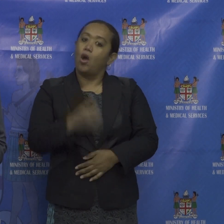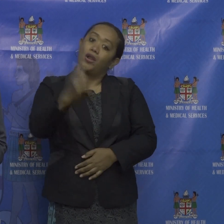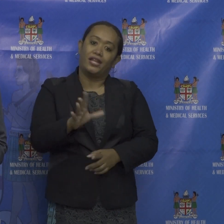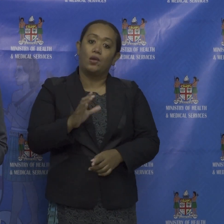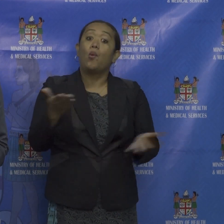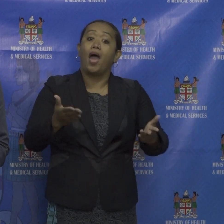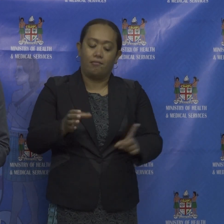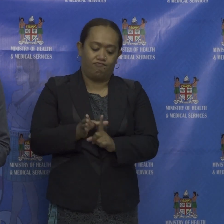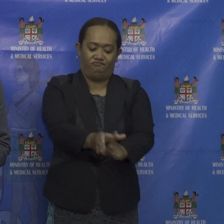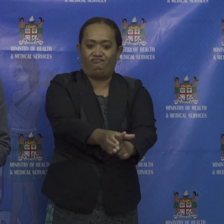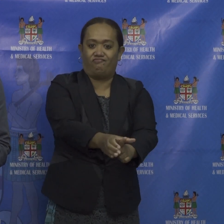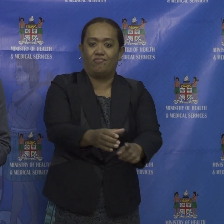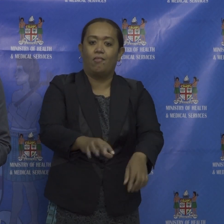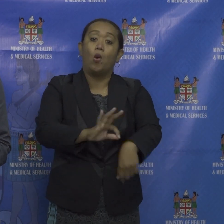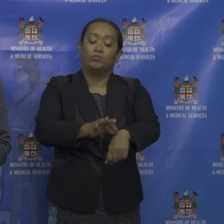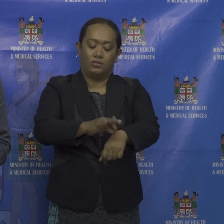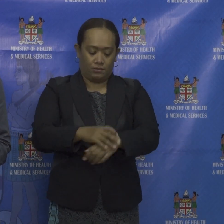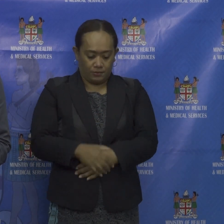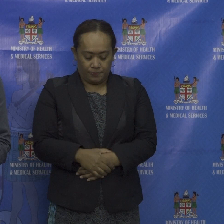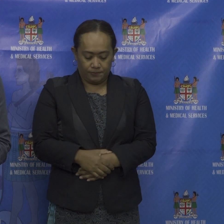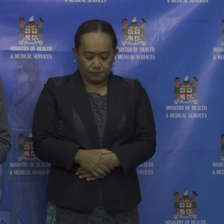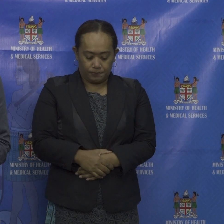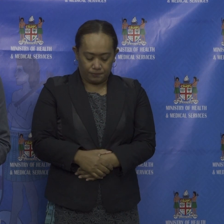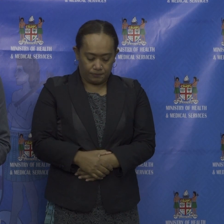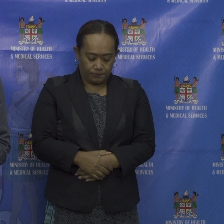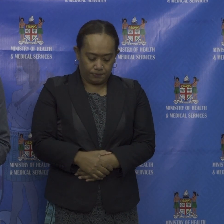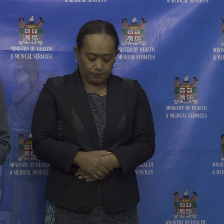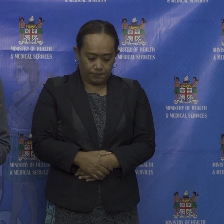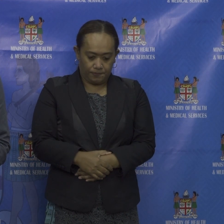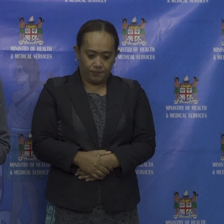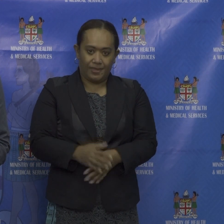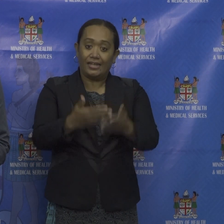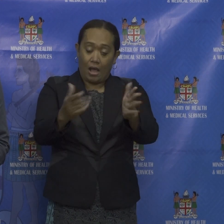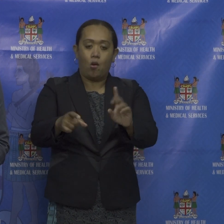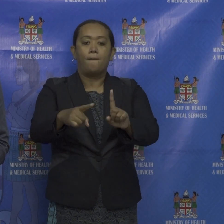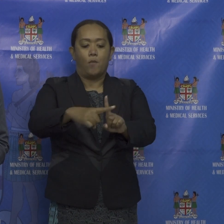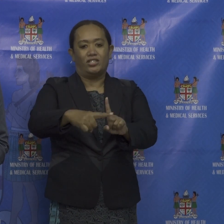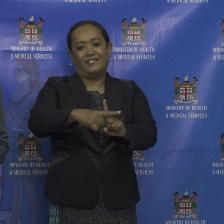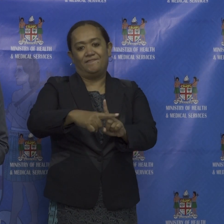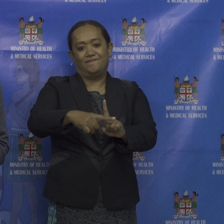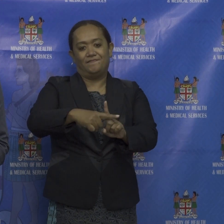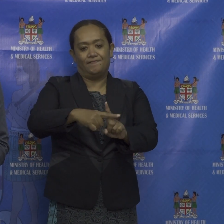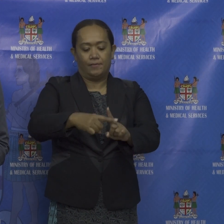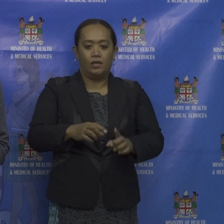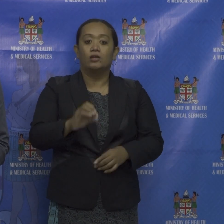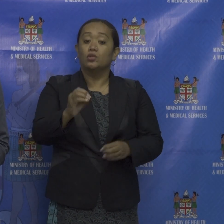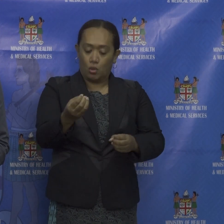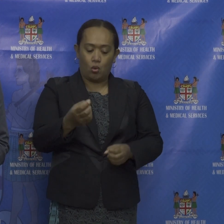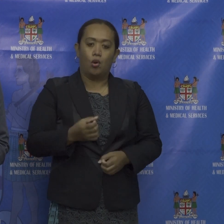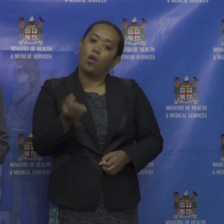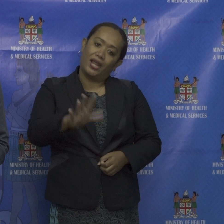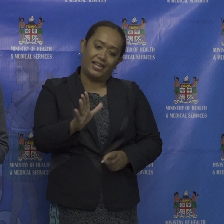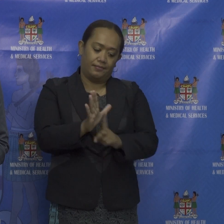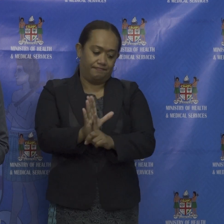of the hospital's personnel and patients. Since her positive test result, she has since been entered into